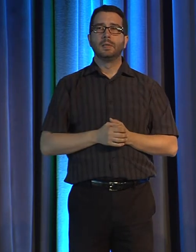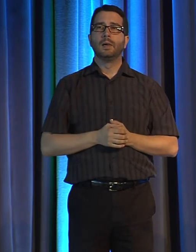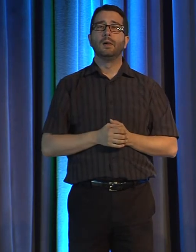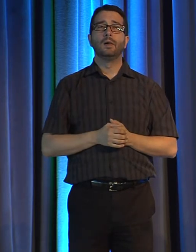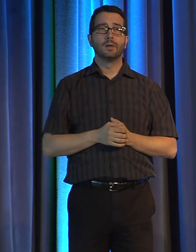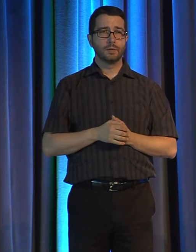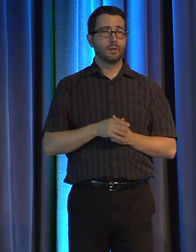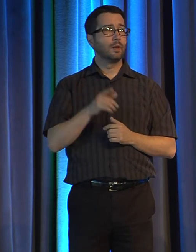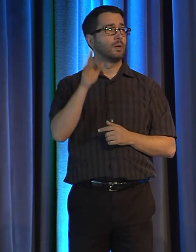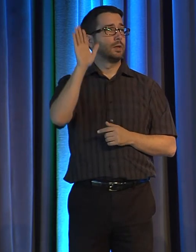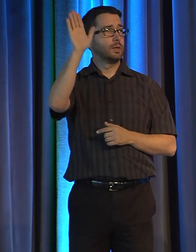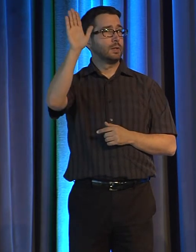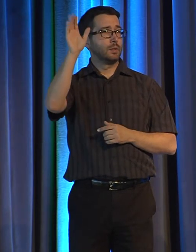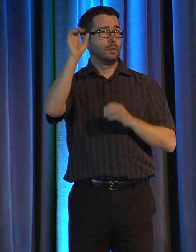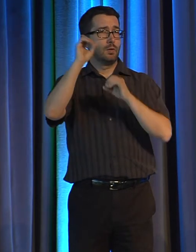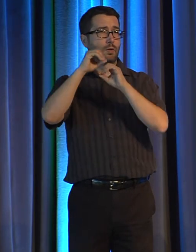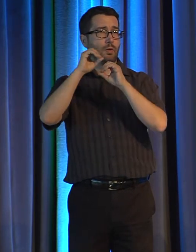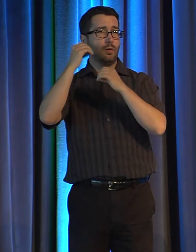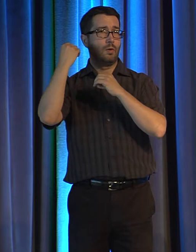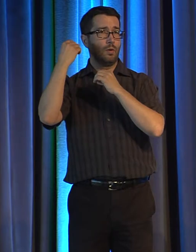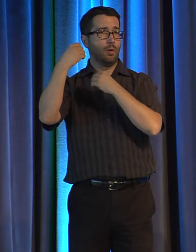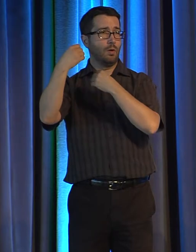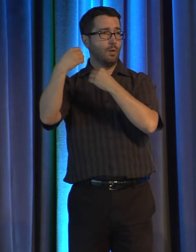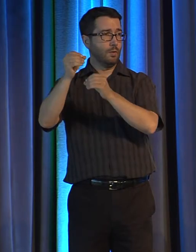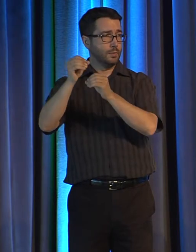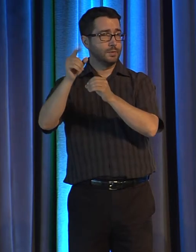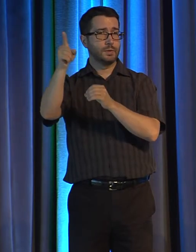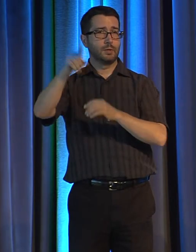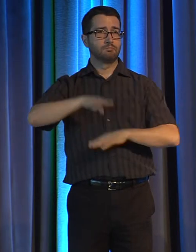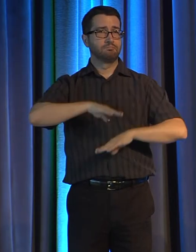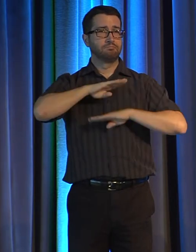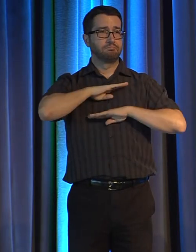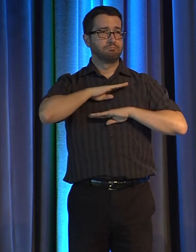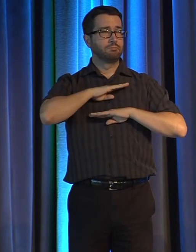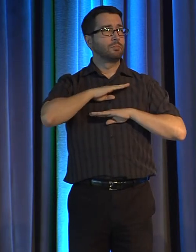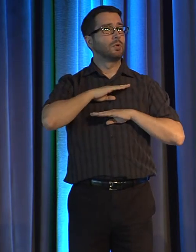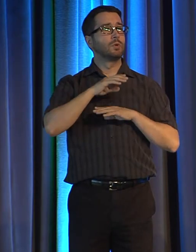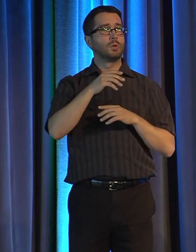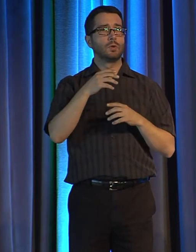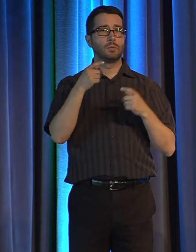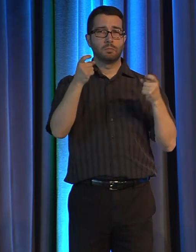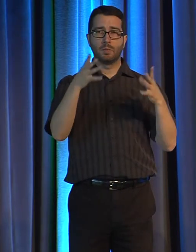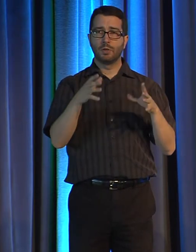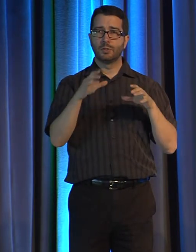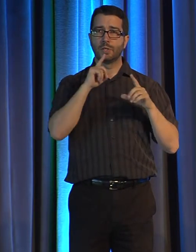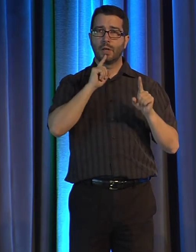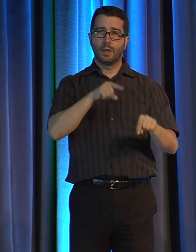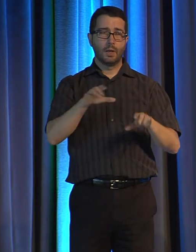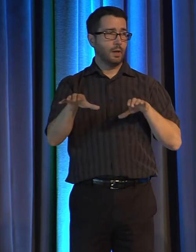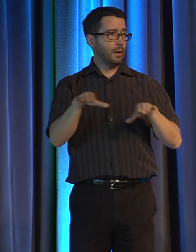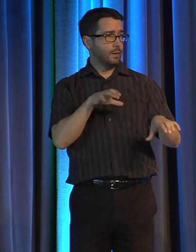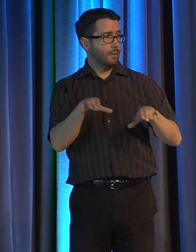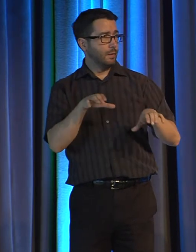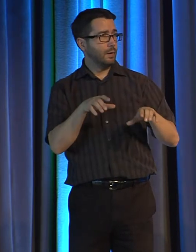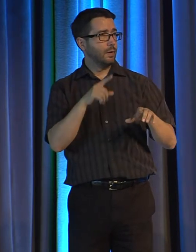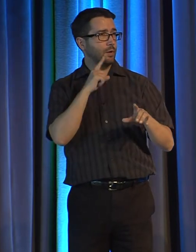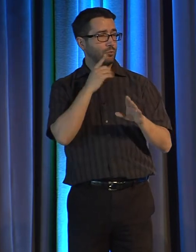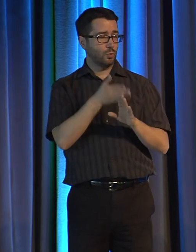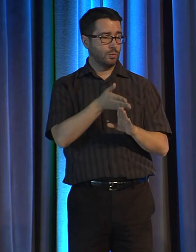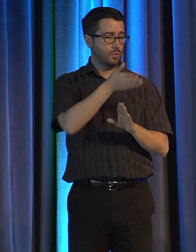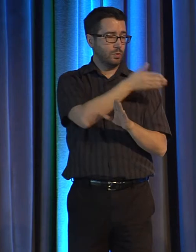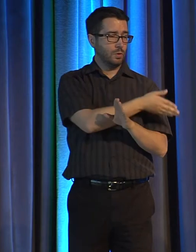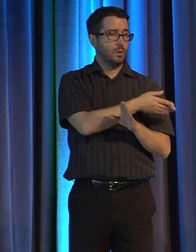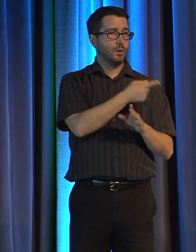Office of the Auditor General has also indicated they're pleased with management's actions and responses in addressing prior year